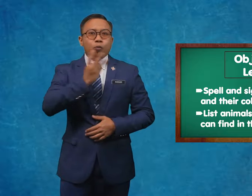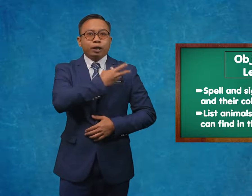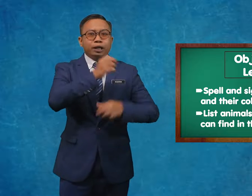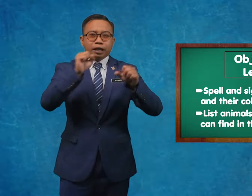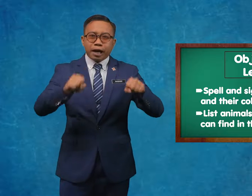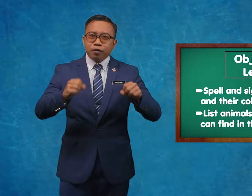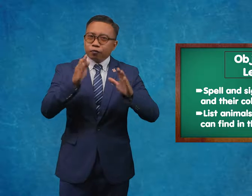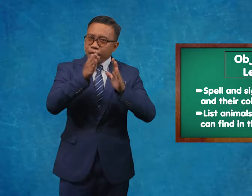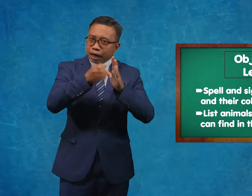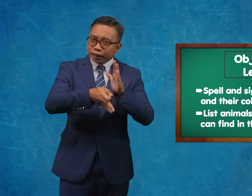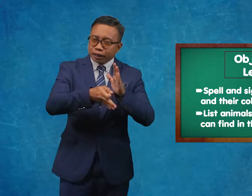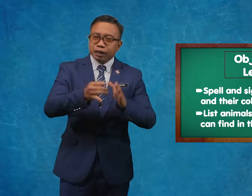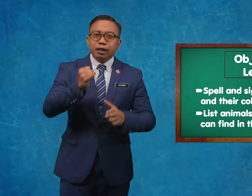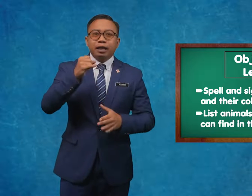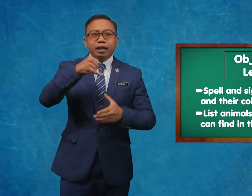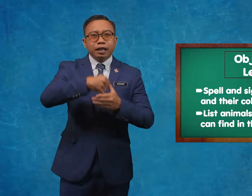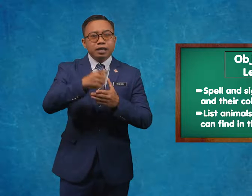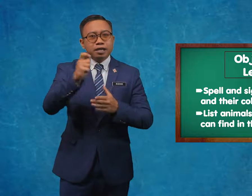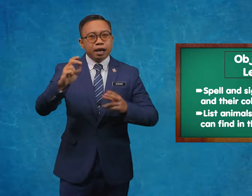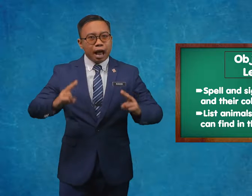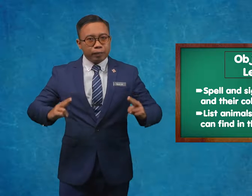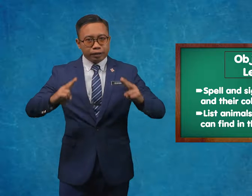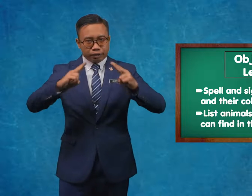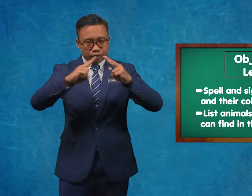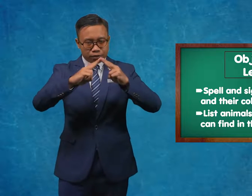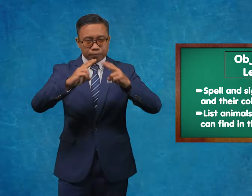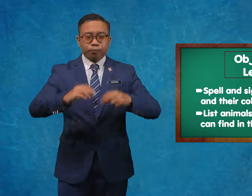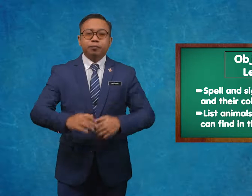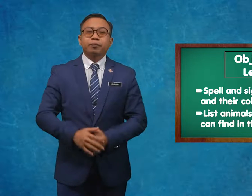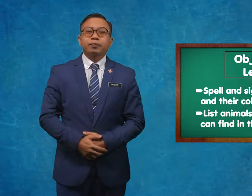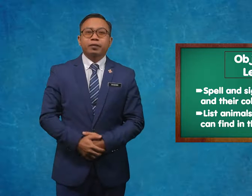we can find in the habitats.